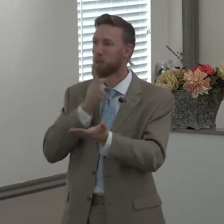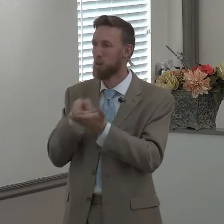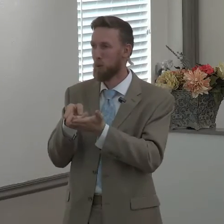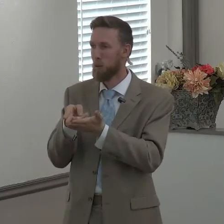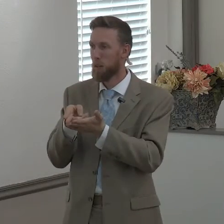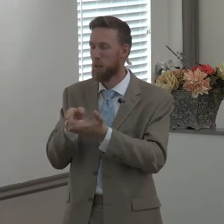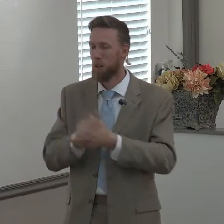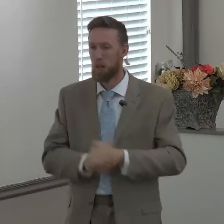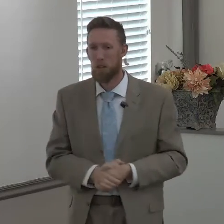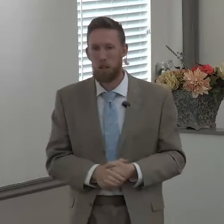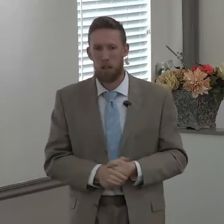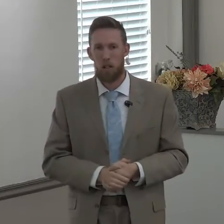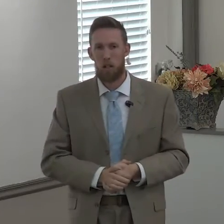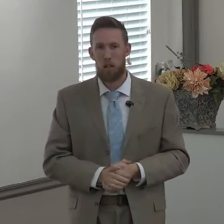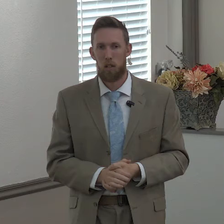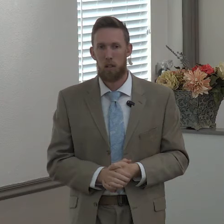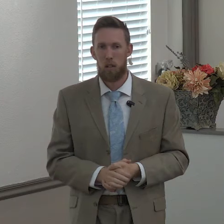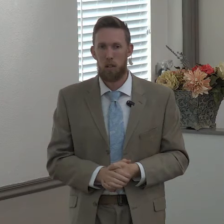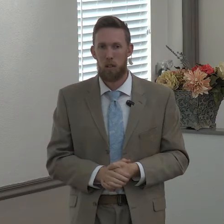that